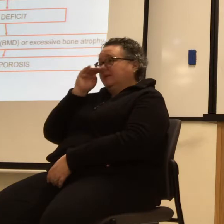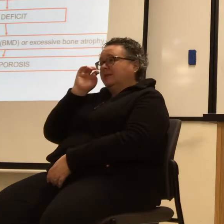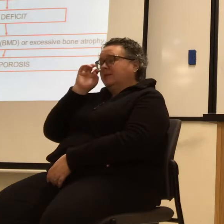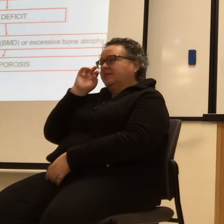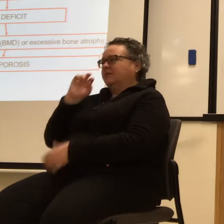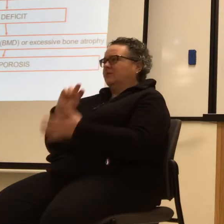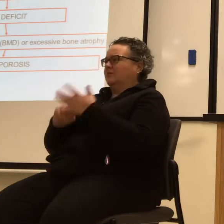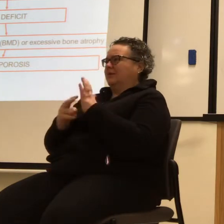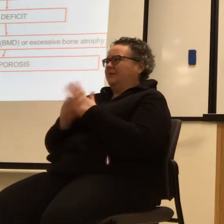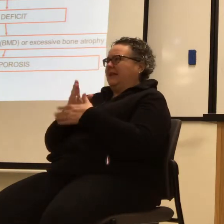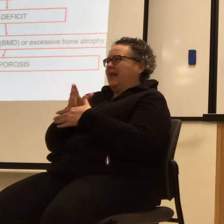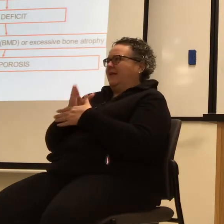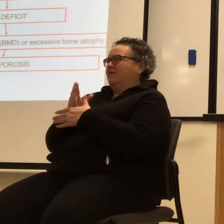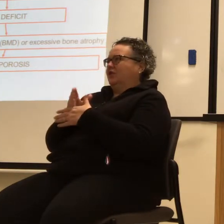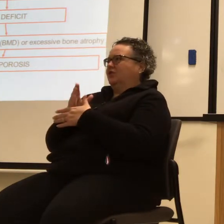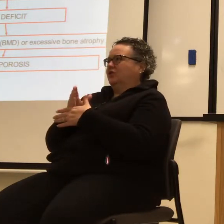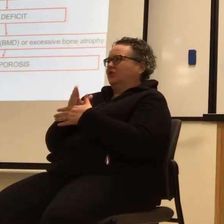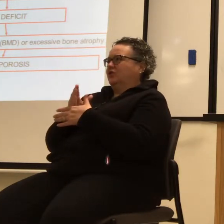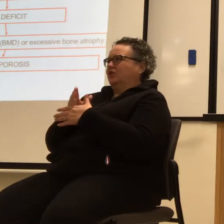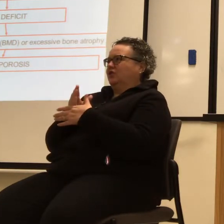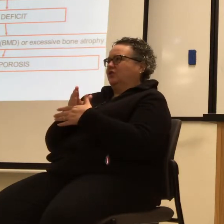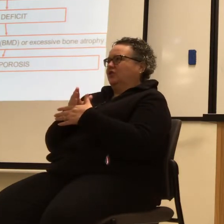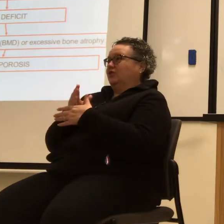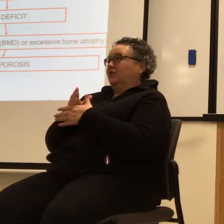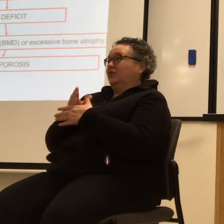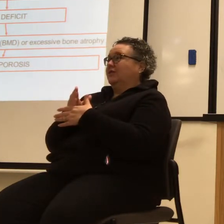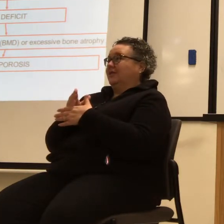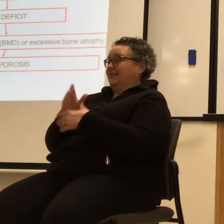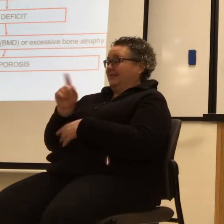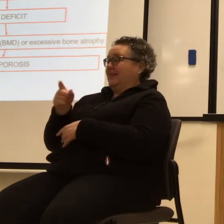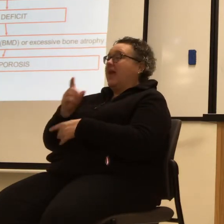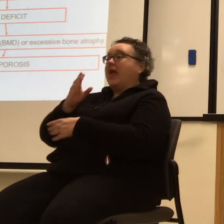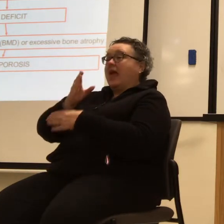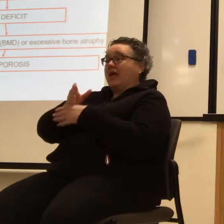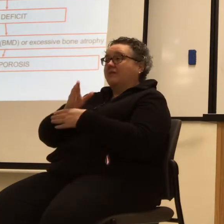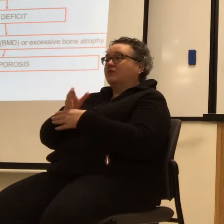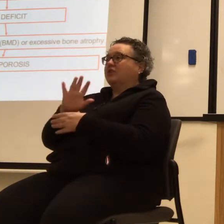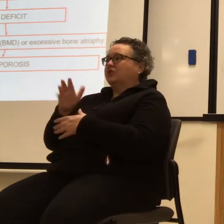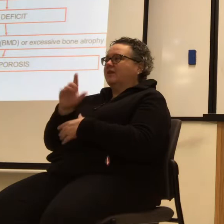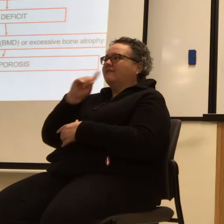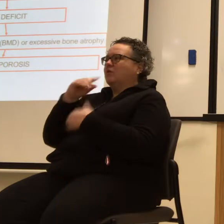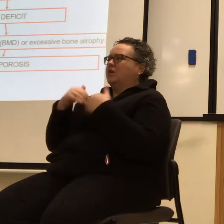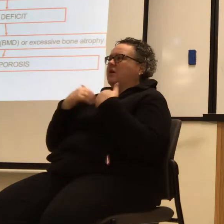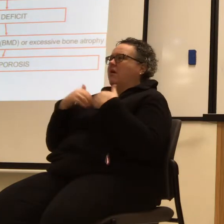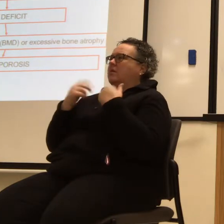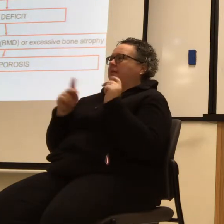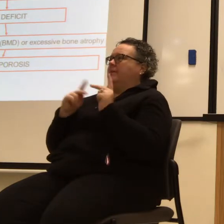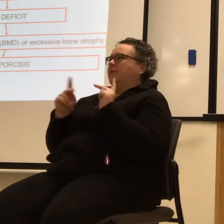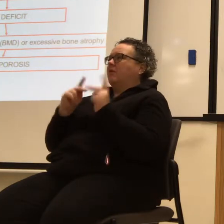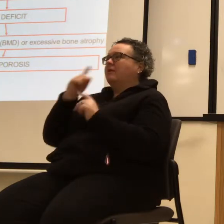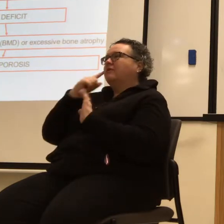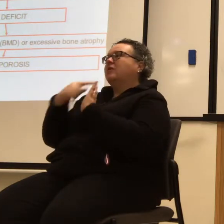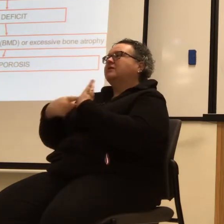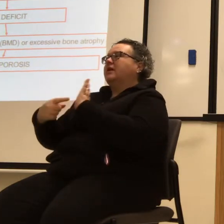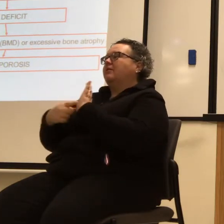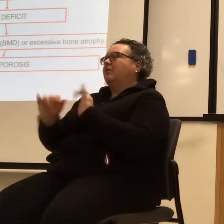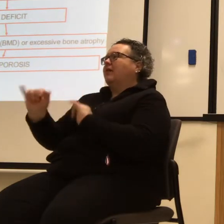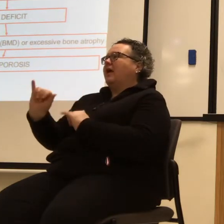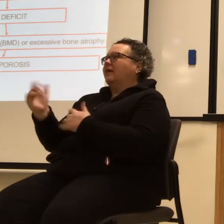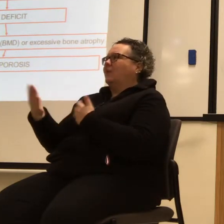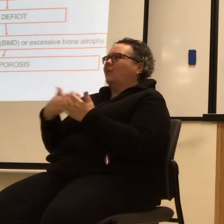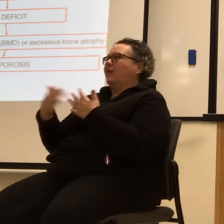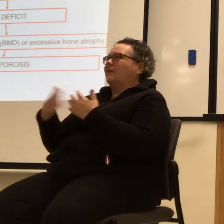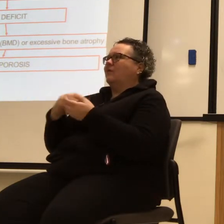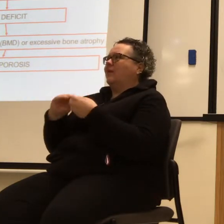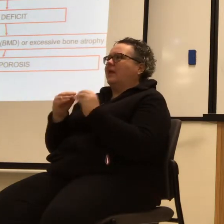Well, what's average? They kind of use the average for young people, like whatever